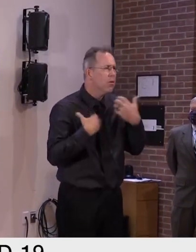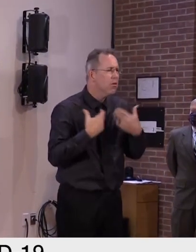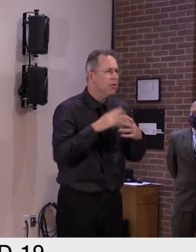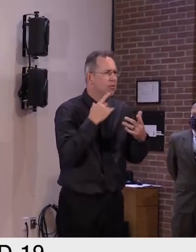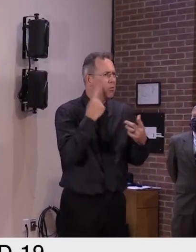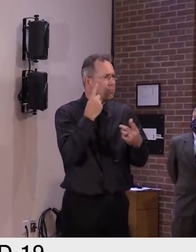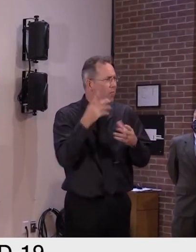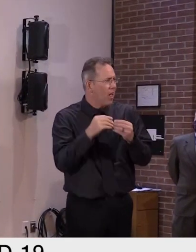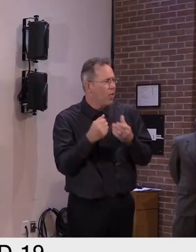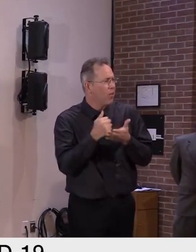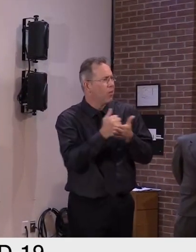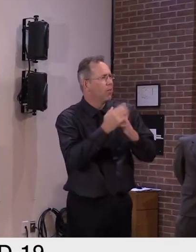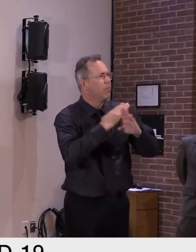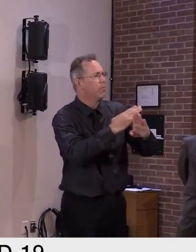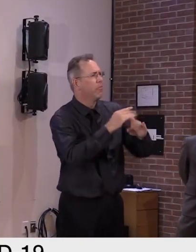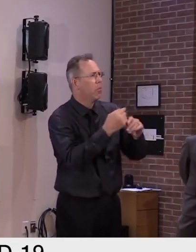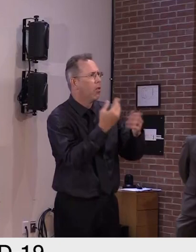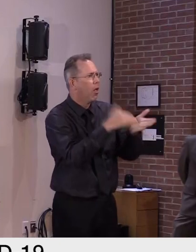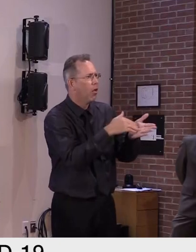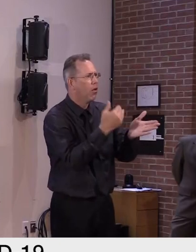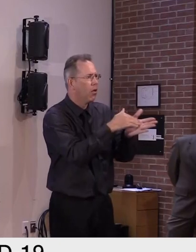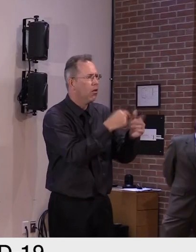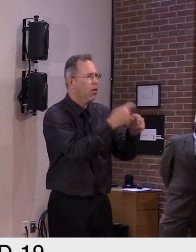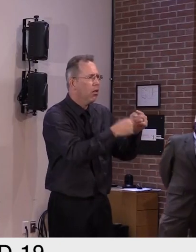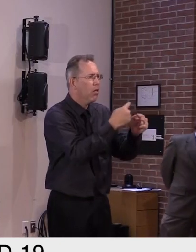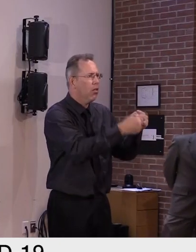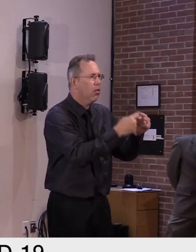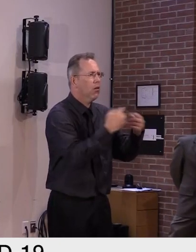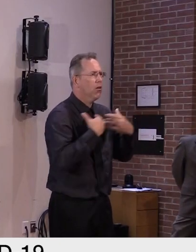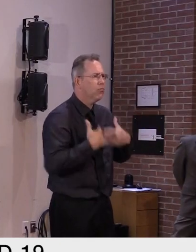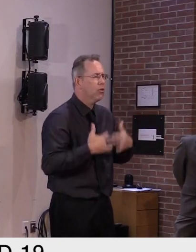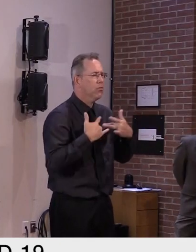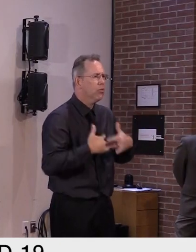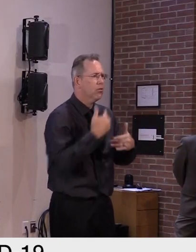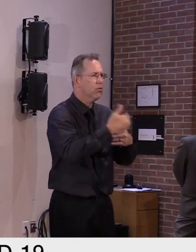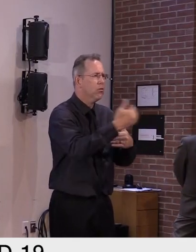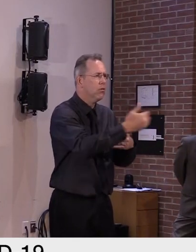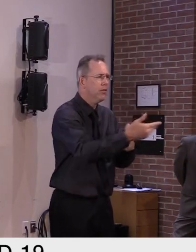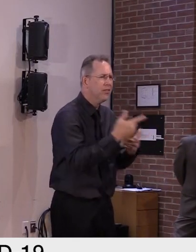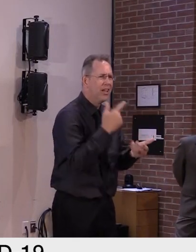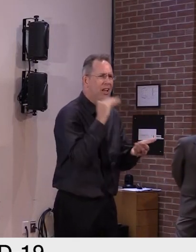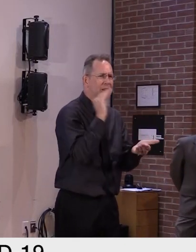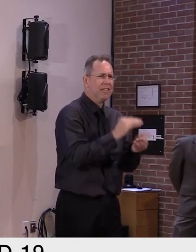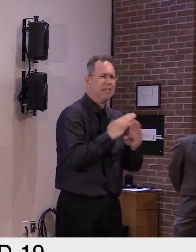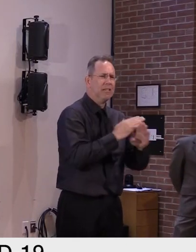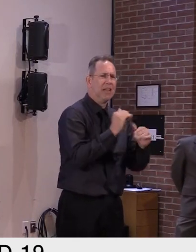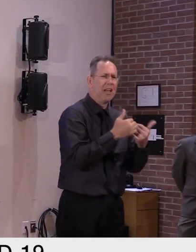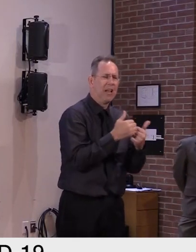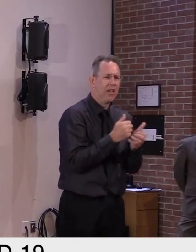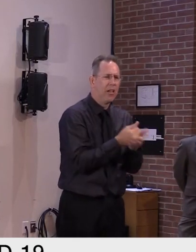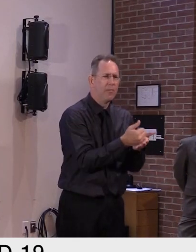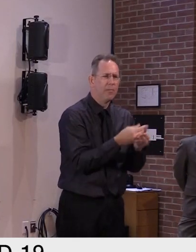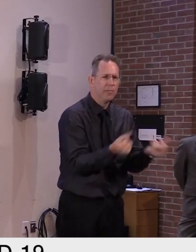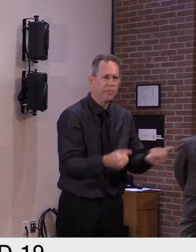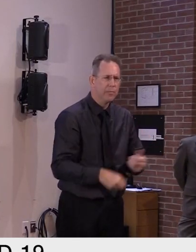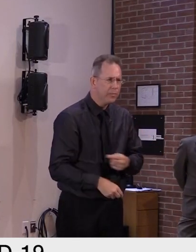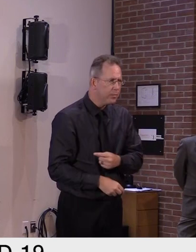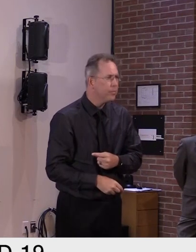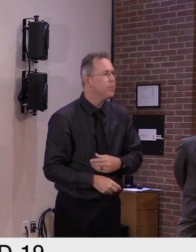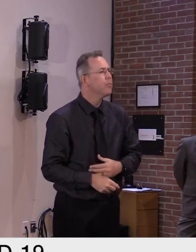Yeah, there's a lot of information available both on our website and the Department of Mental Health's website,